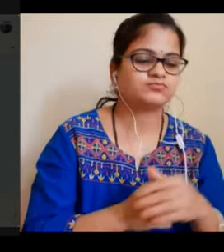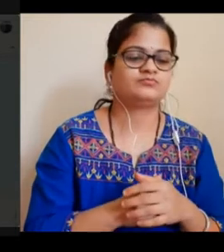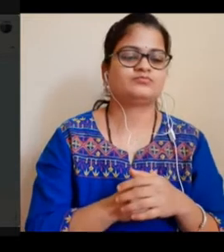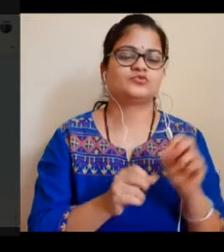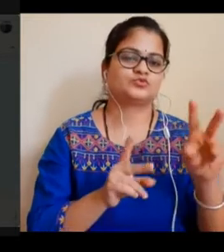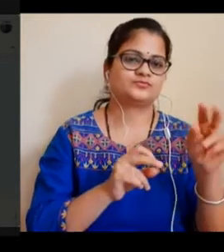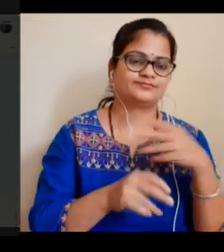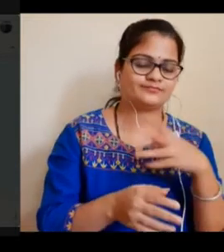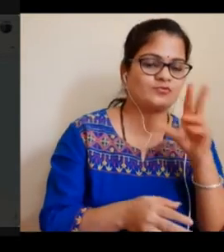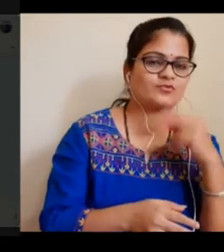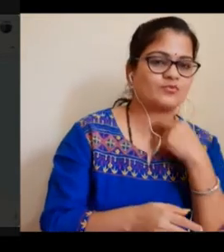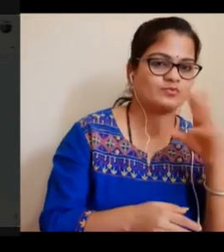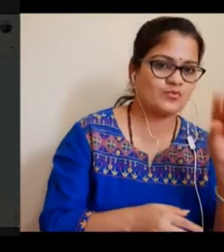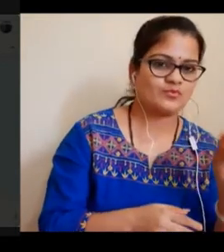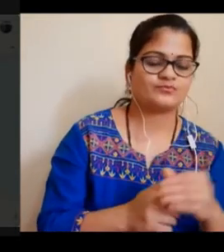Okay. Wait.